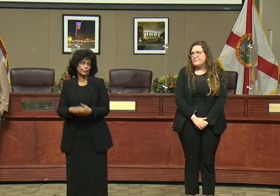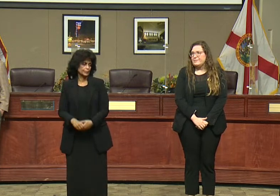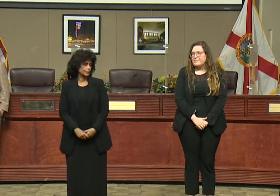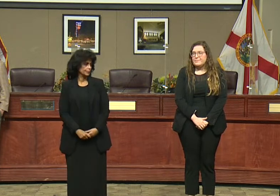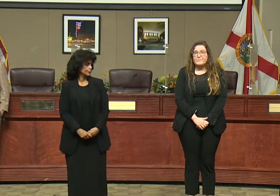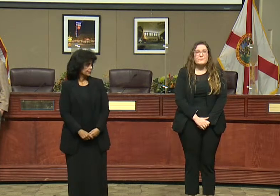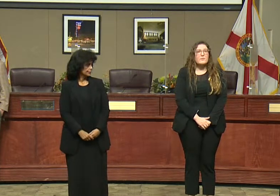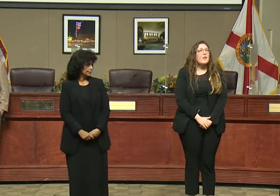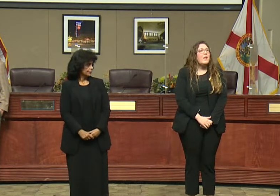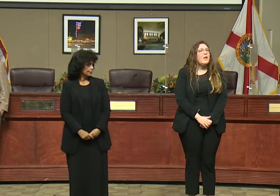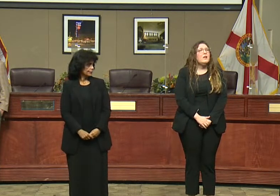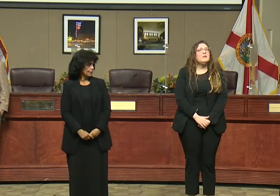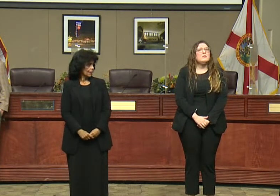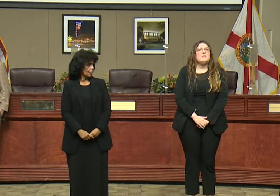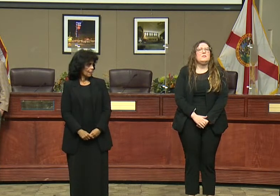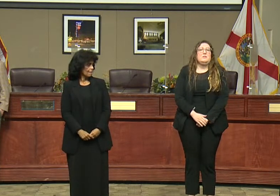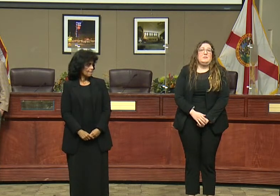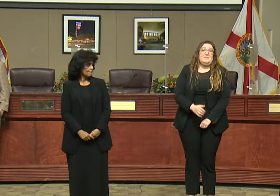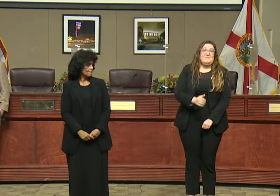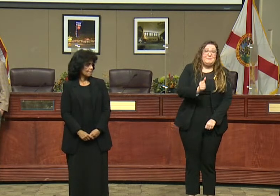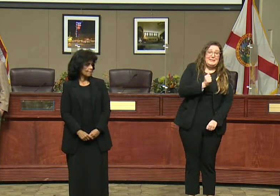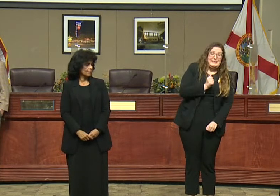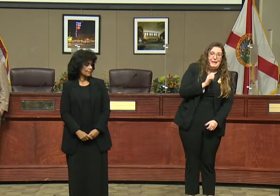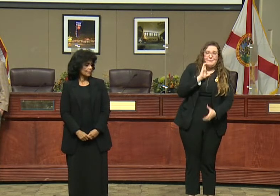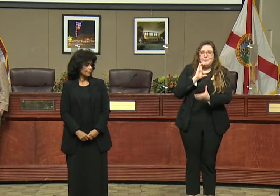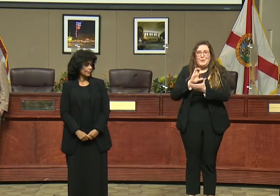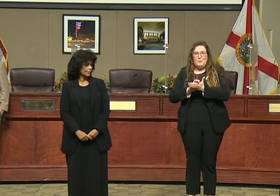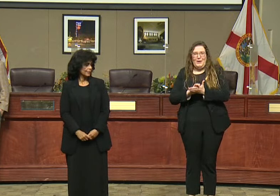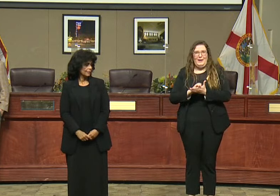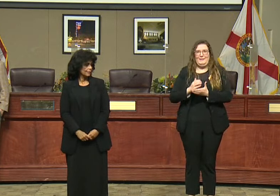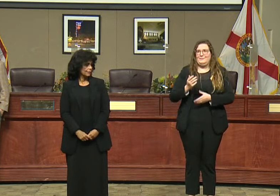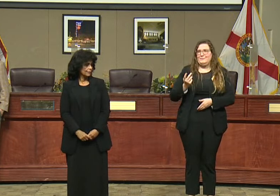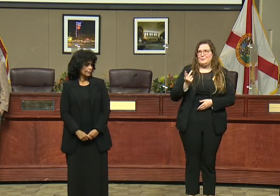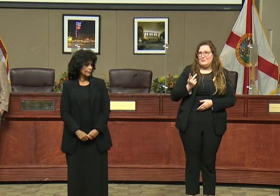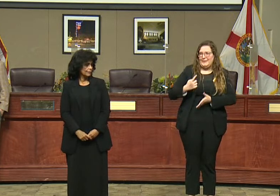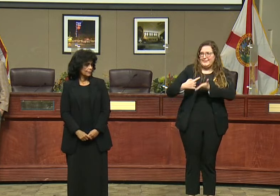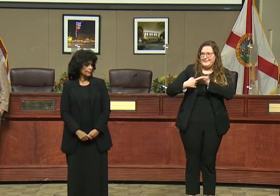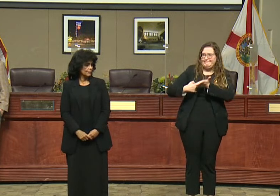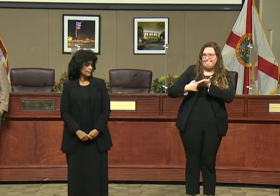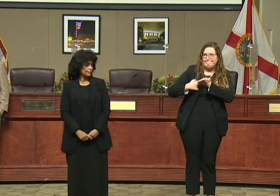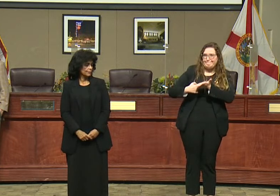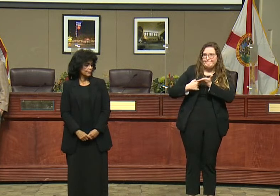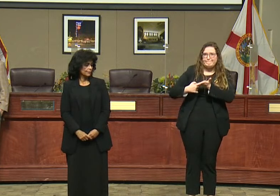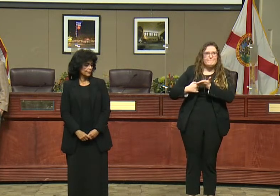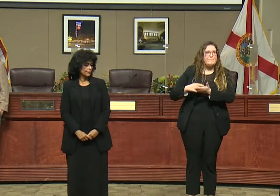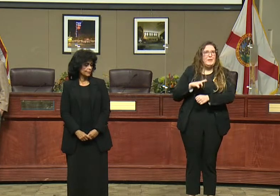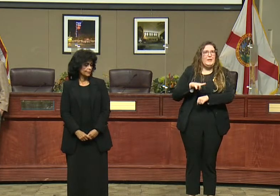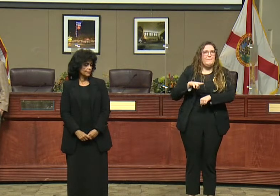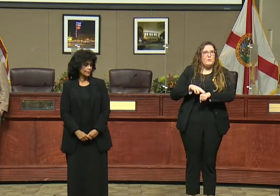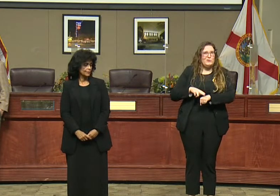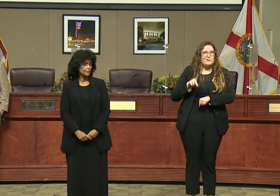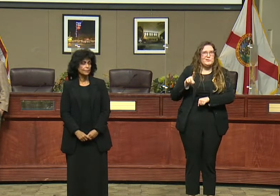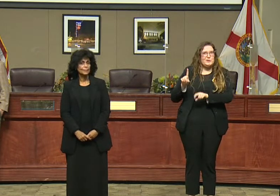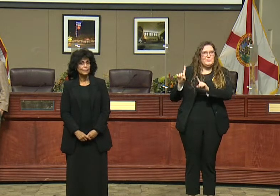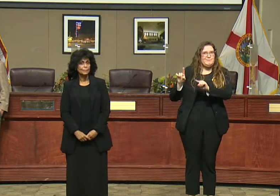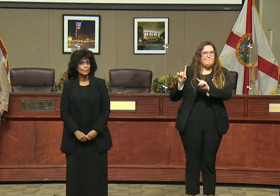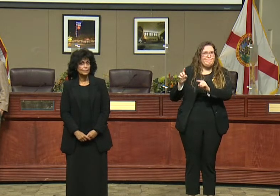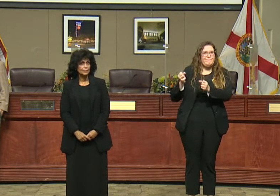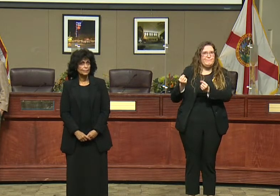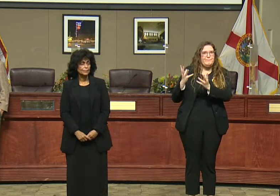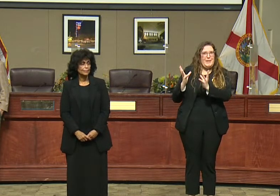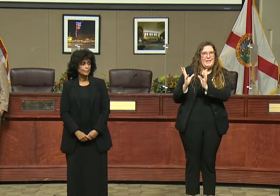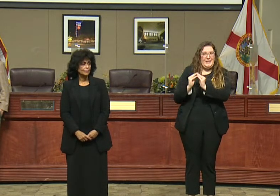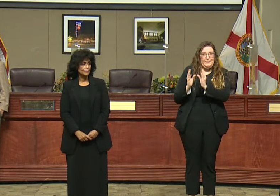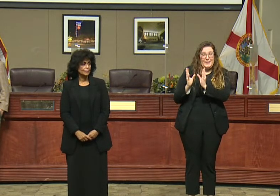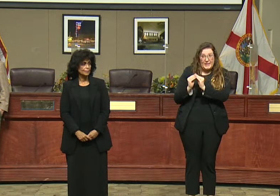Based on conversations I've had with her and various briefings that she has been a part of,